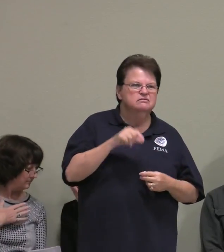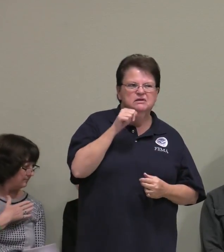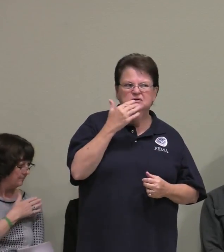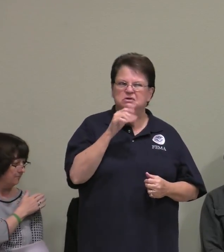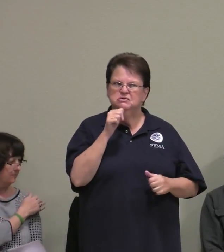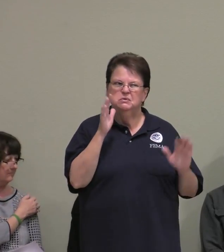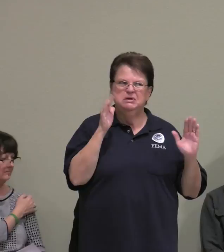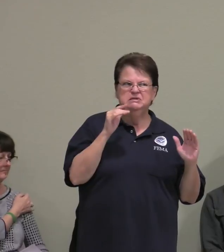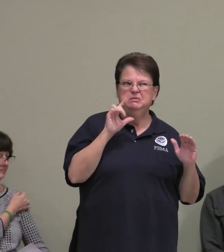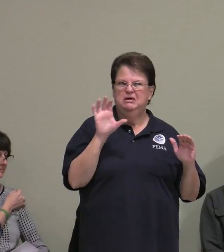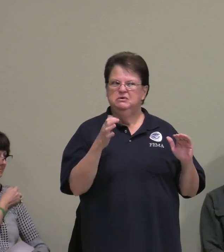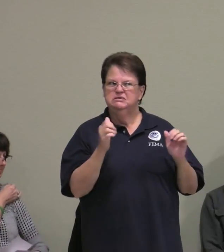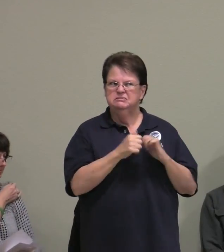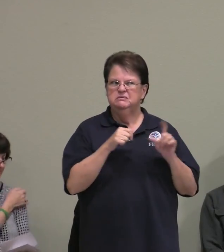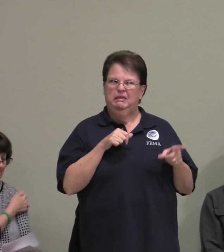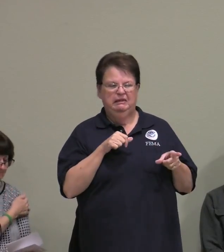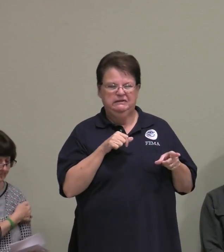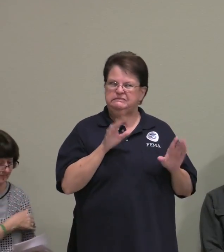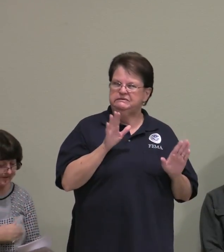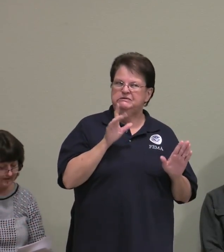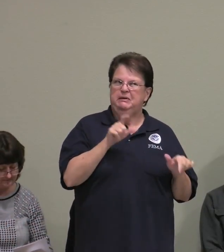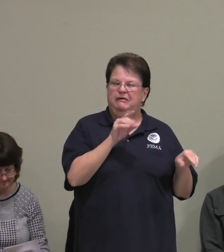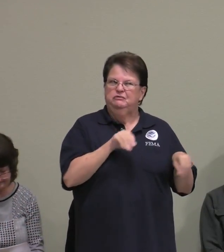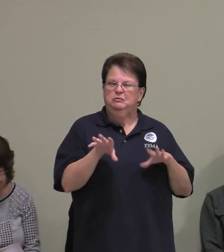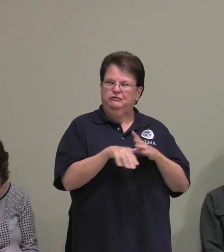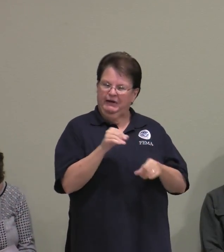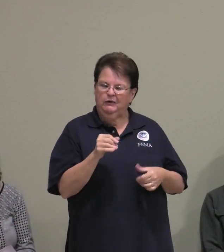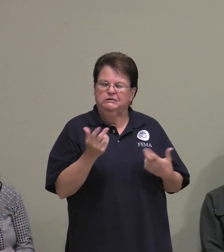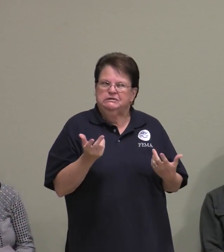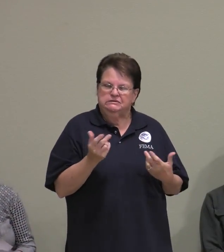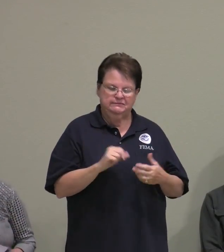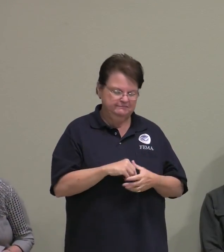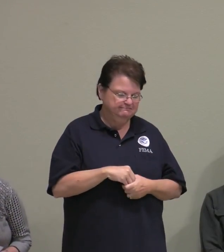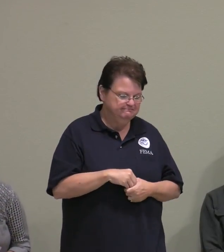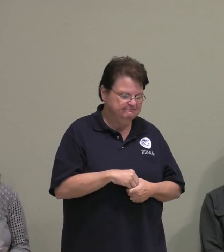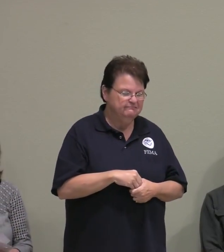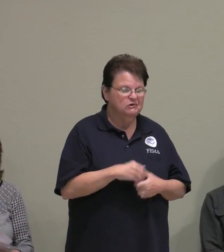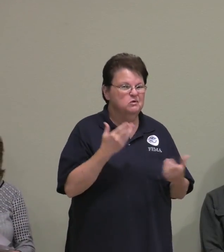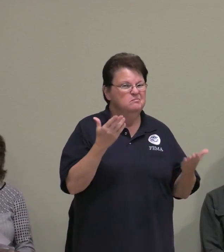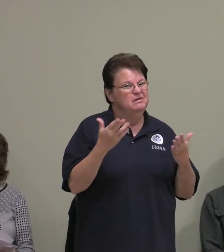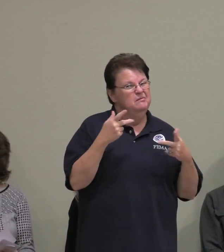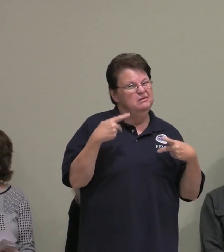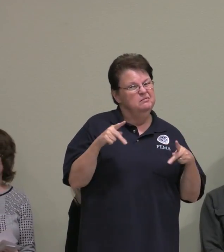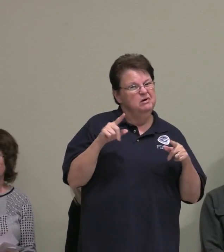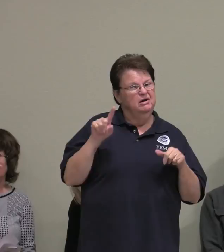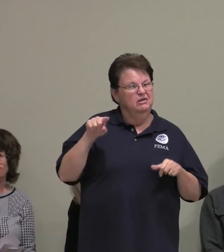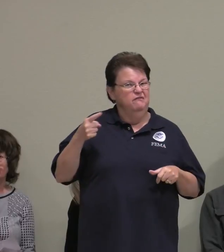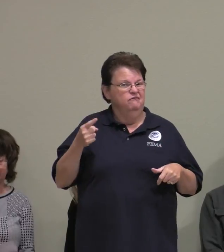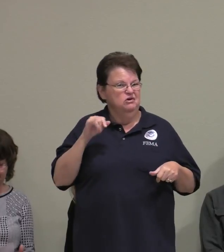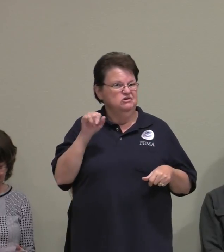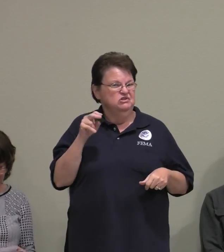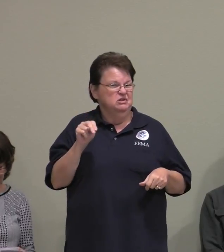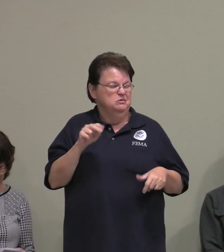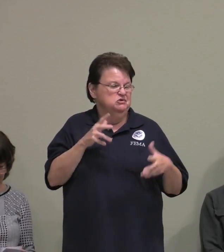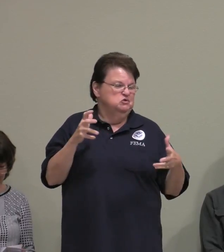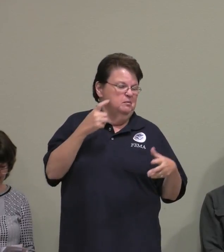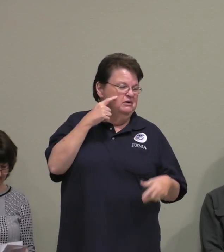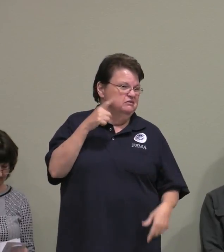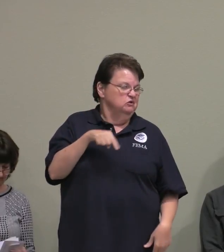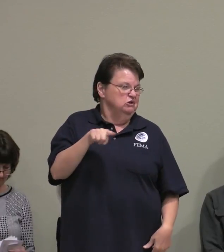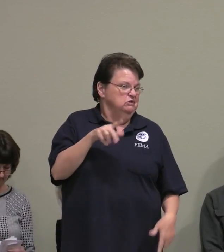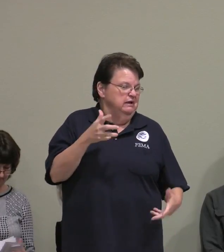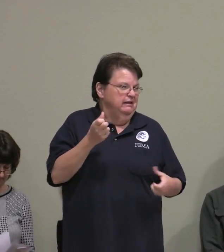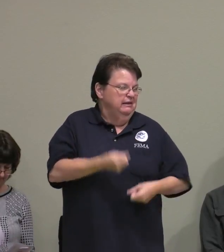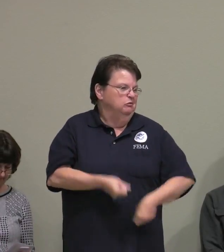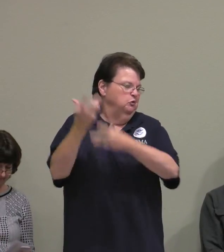not anticipating a great Christmas with them and so you may have to move out? Or maybe the party on the 1st of January was a little bit too much and